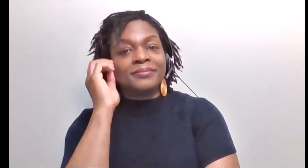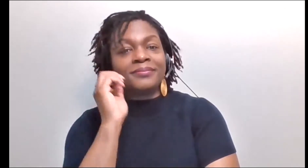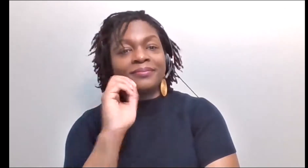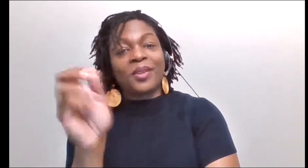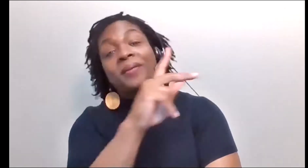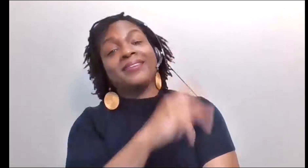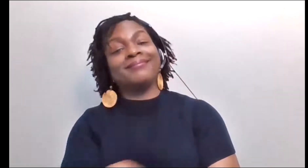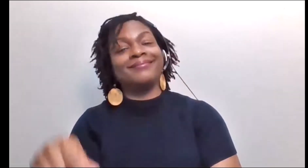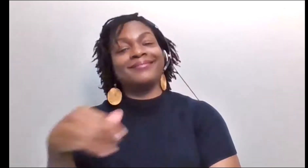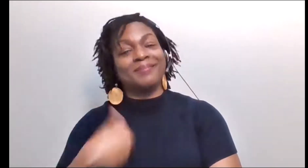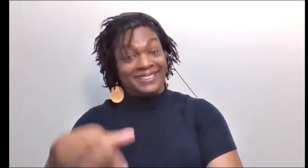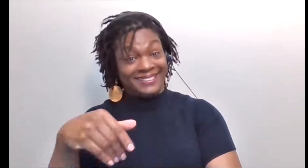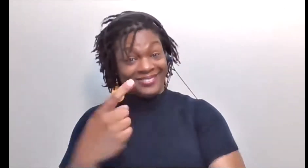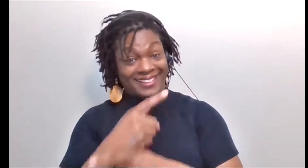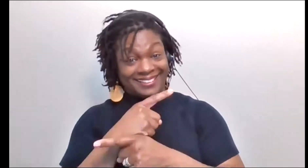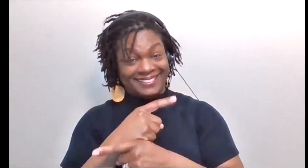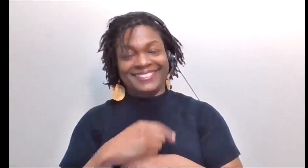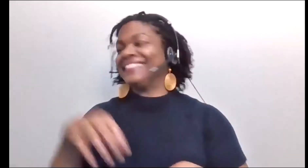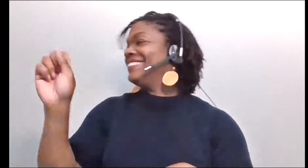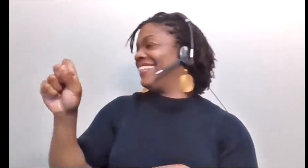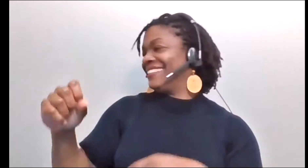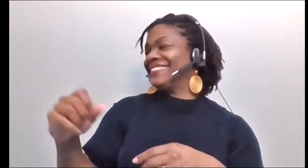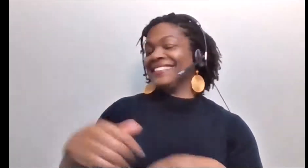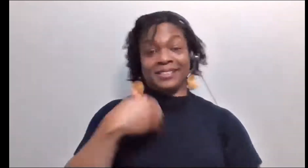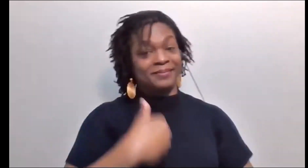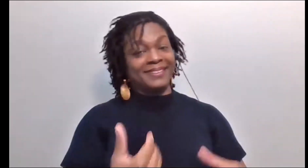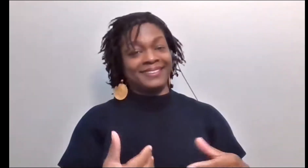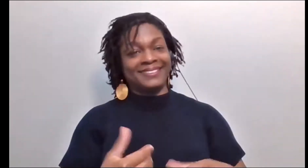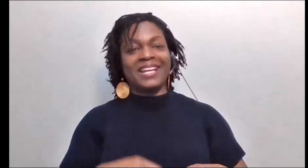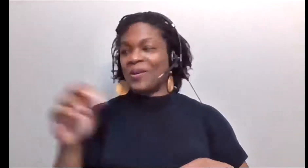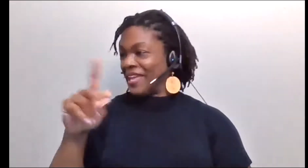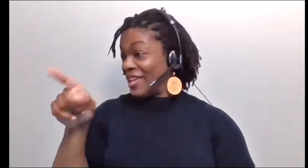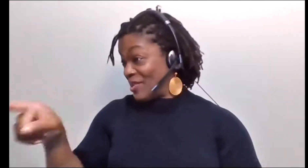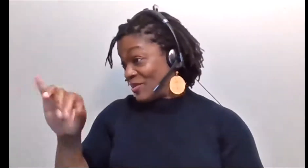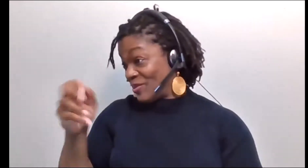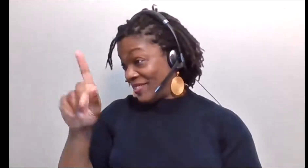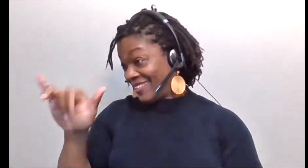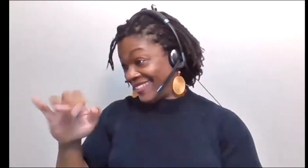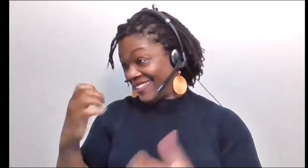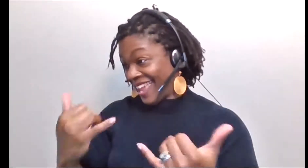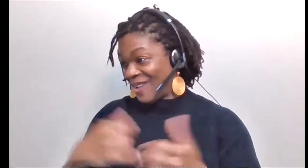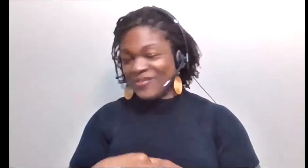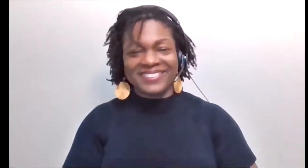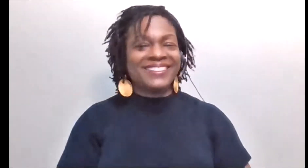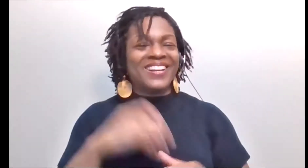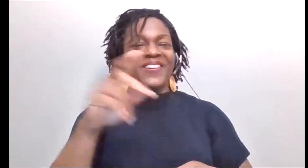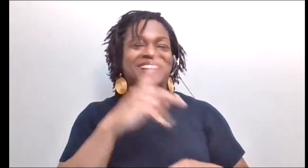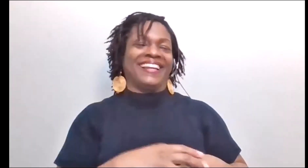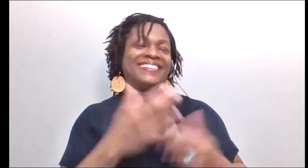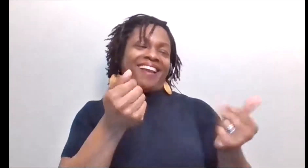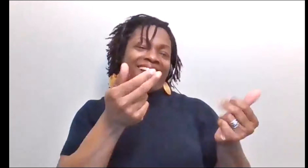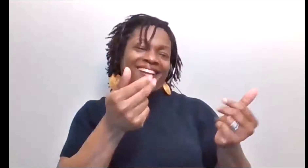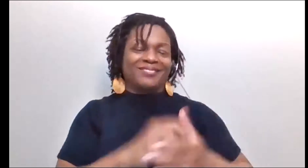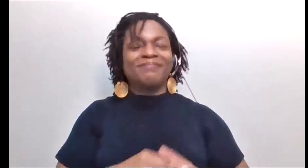Okay, it's me. Is it me? Yes, Benoit. Again? You're Julie now. All right, so real quick,